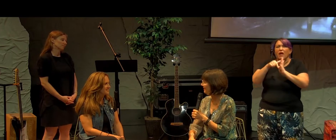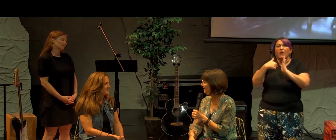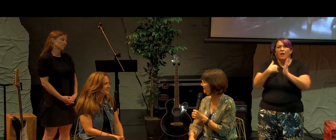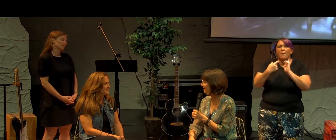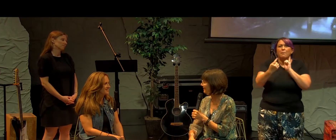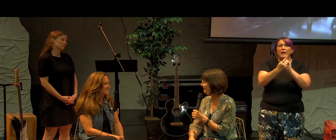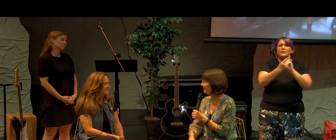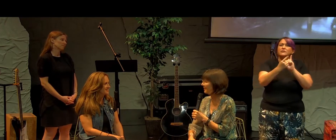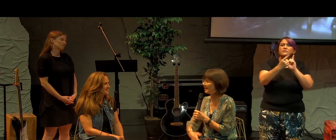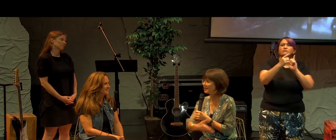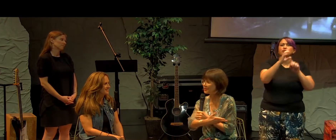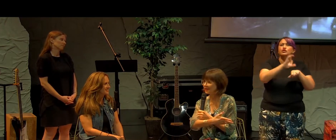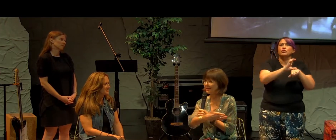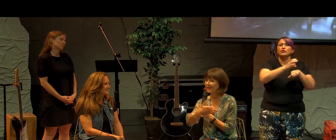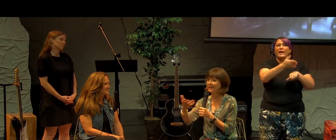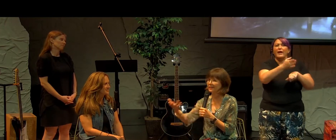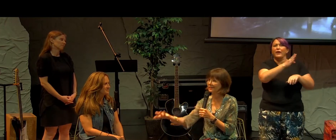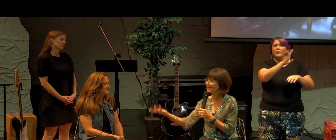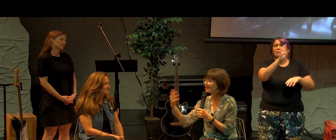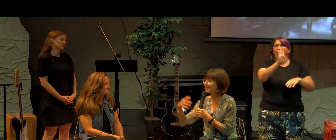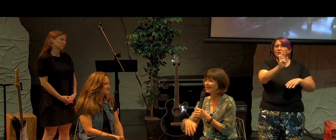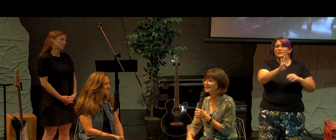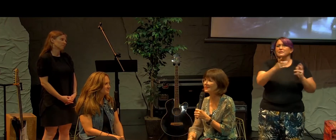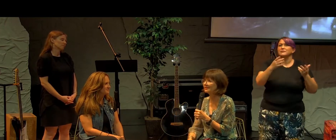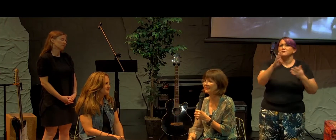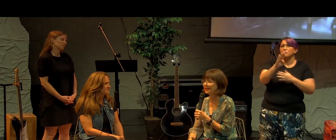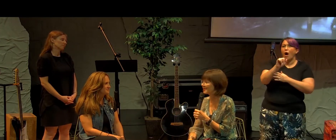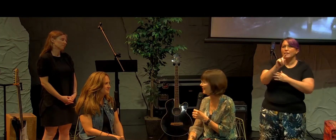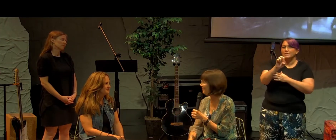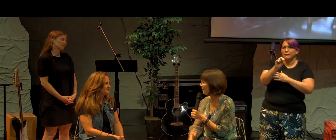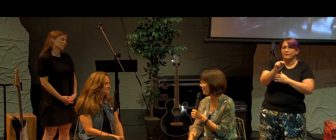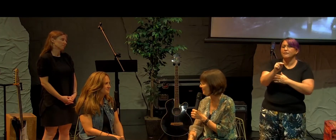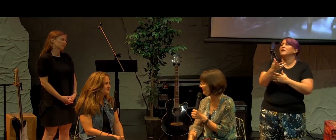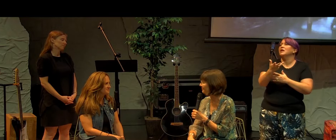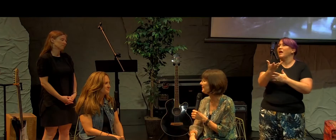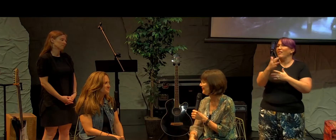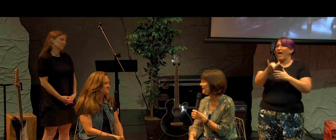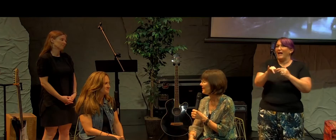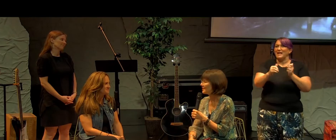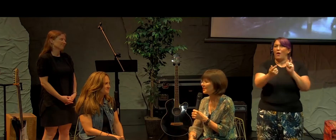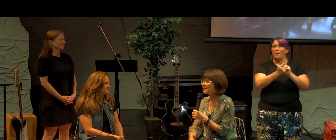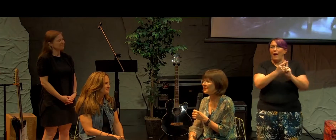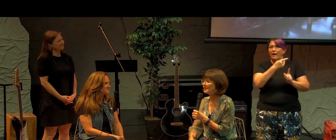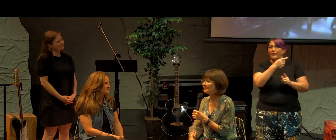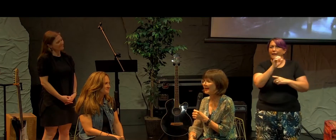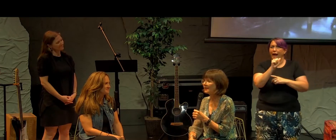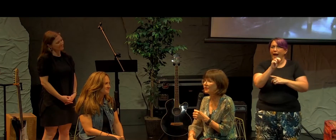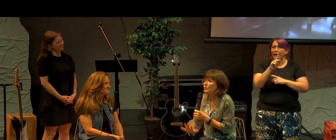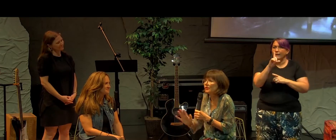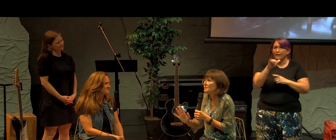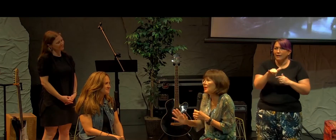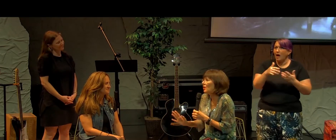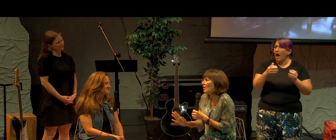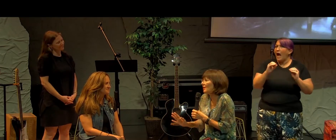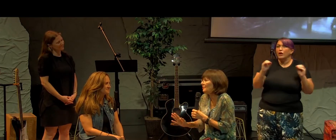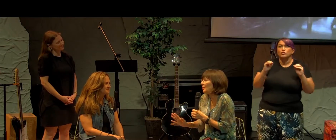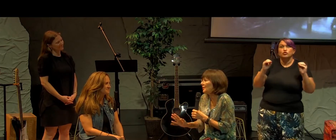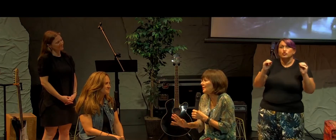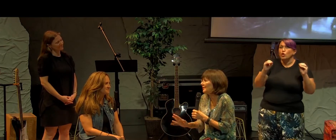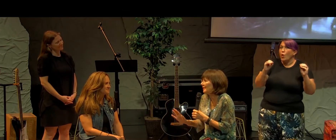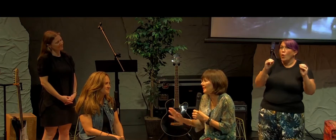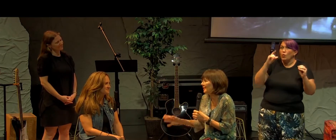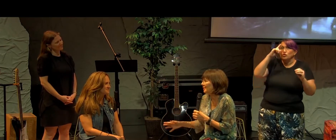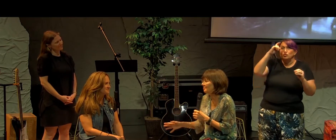and you know, Andy was there, and you know, that's kind of how we met. So I had no dreams at all of